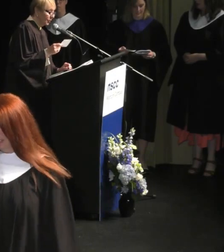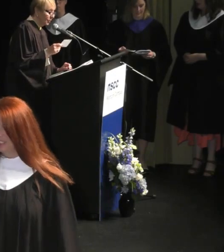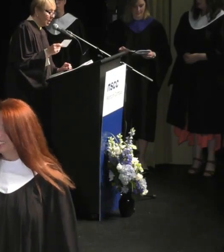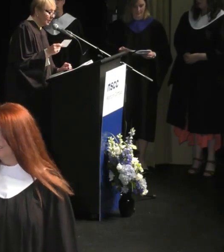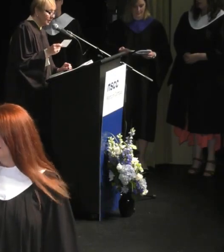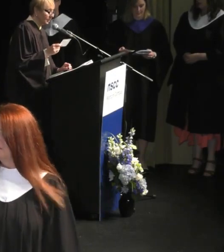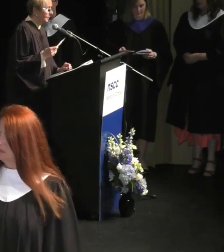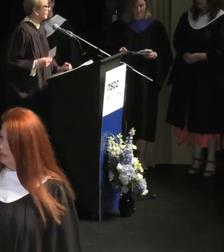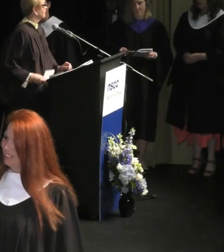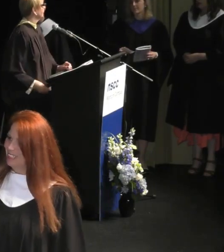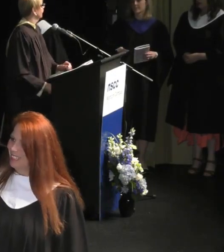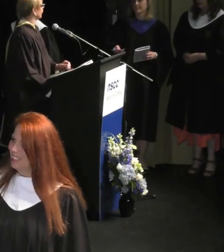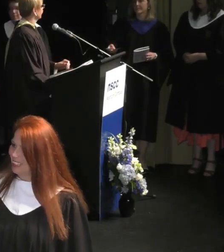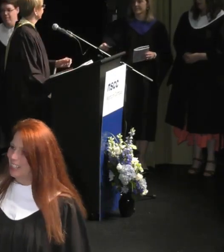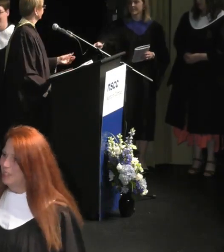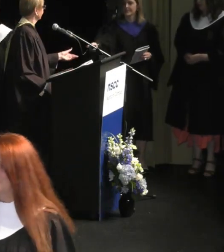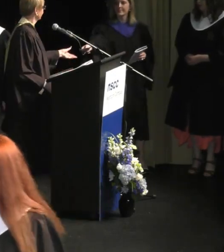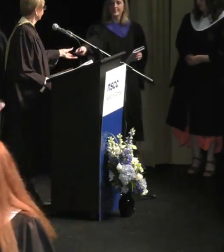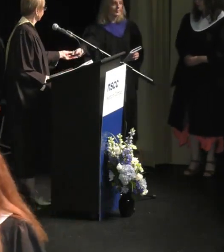Christopher Martin.